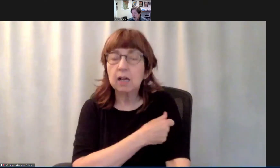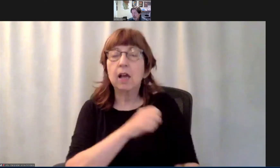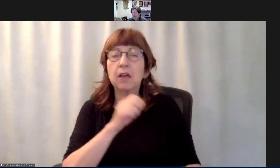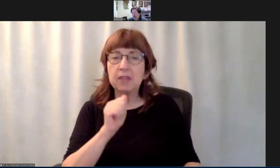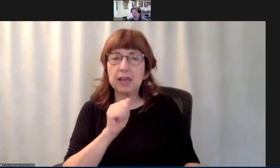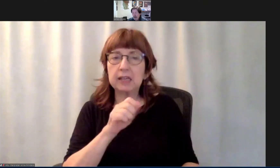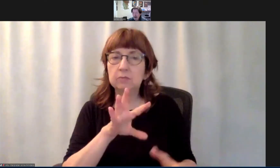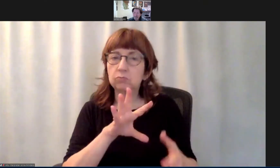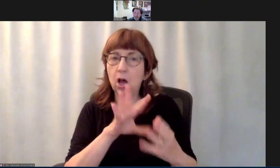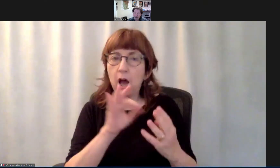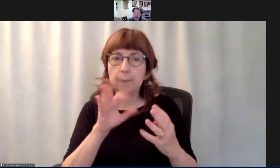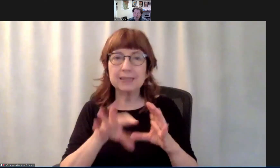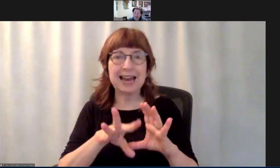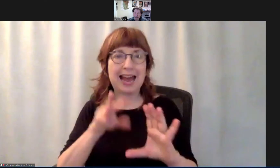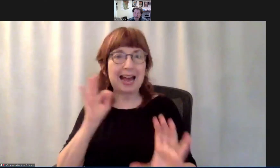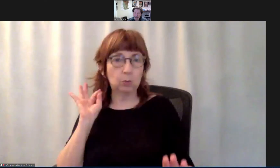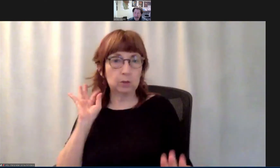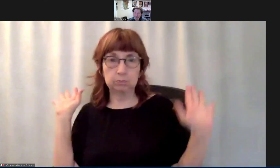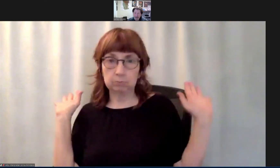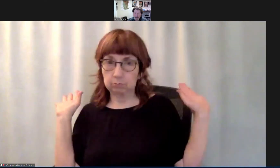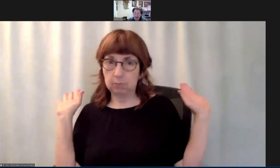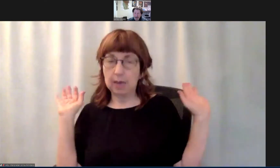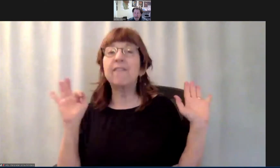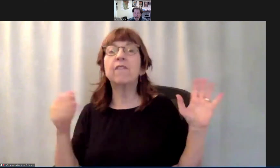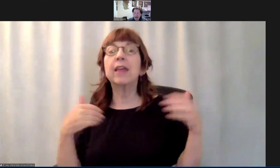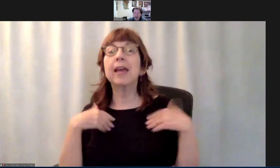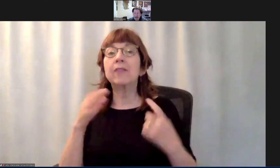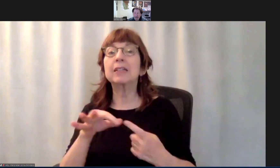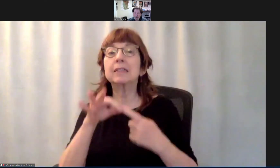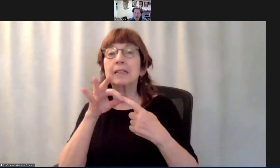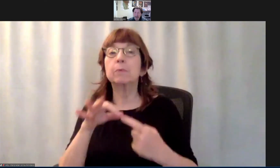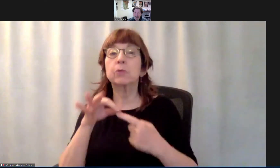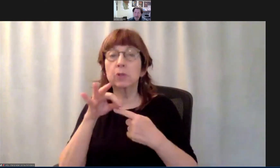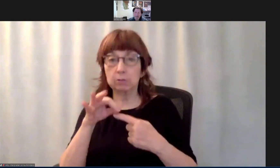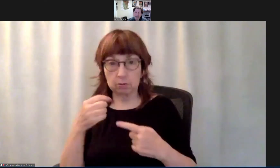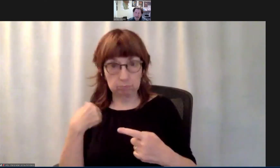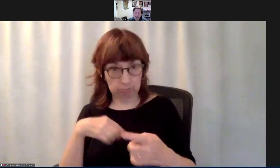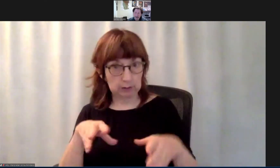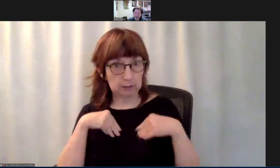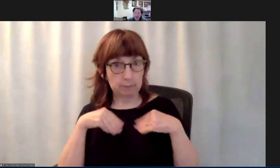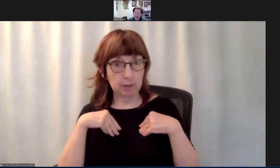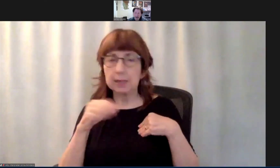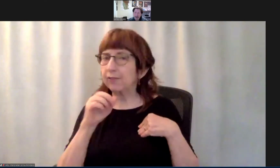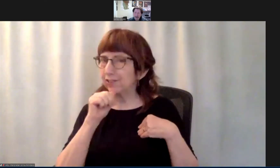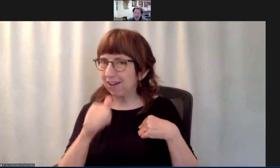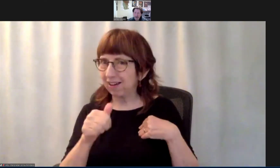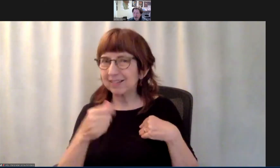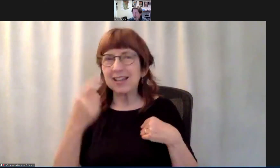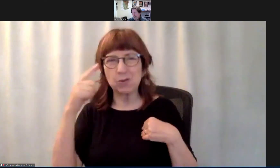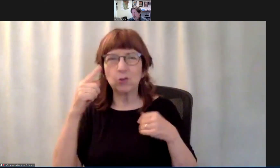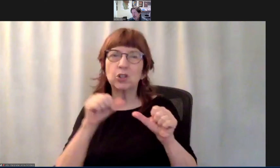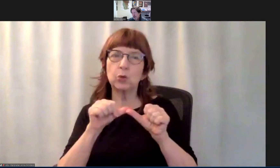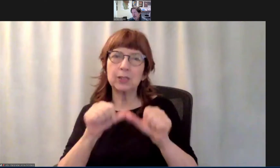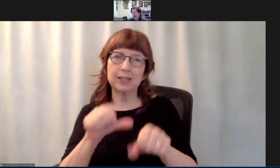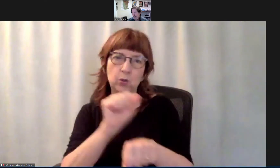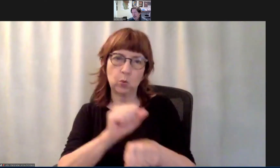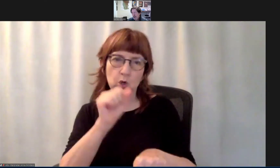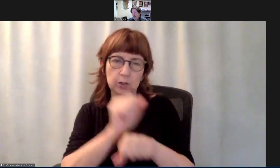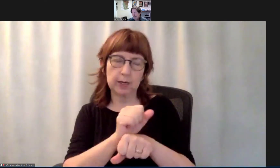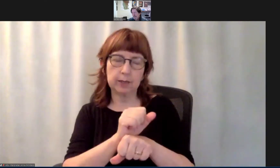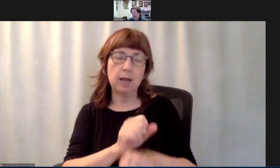opt out if they have exemptions that are acceptable, and if not, then in order to continue working, they